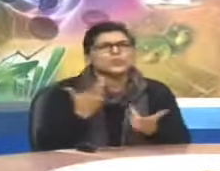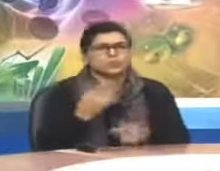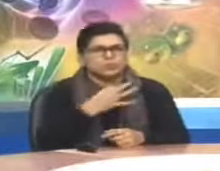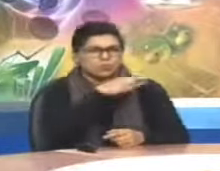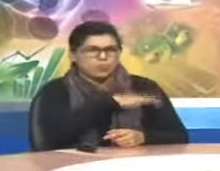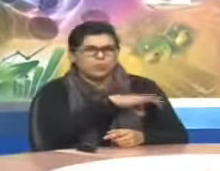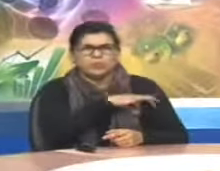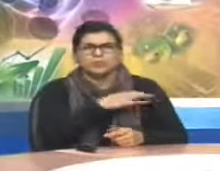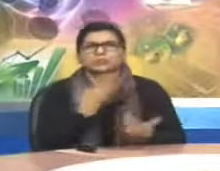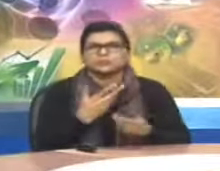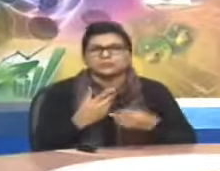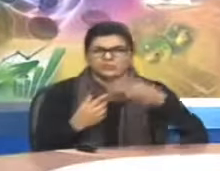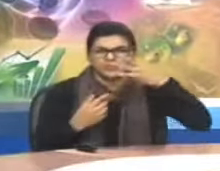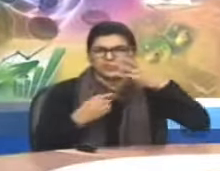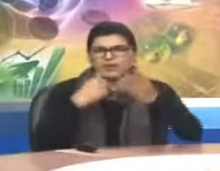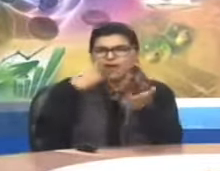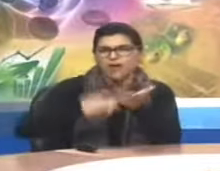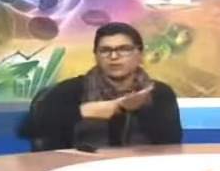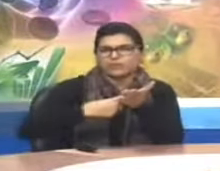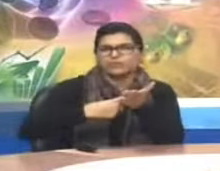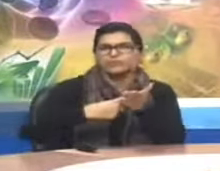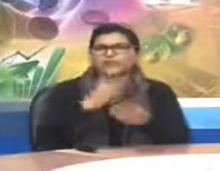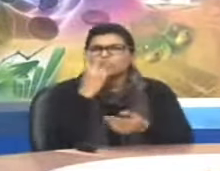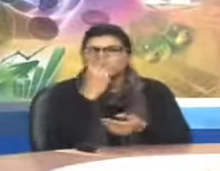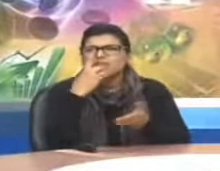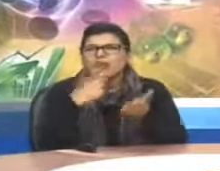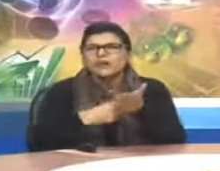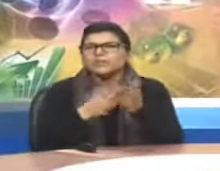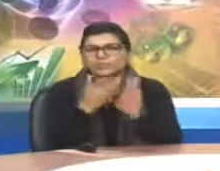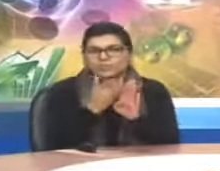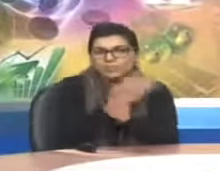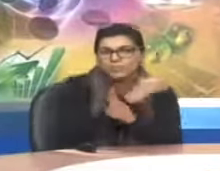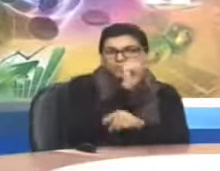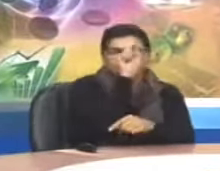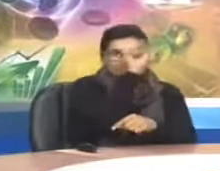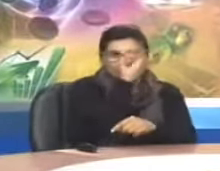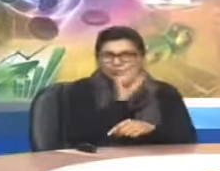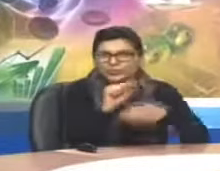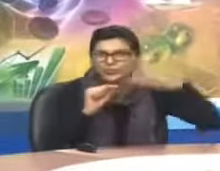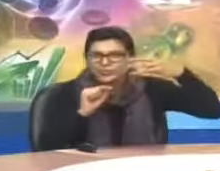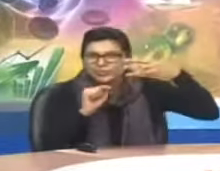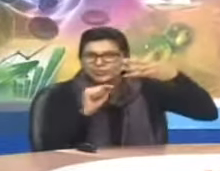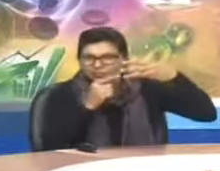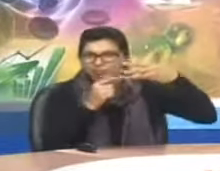We all know that these three are we understood.